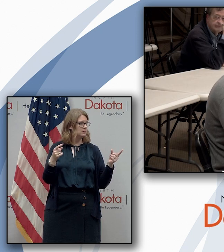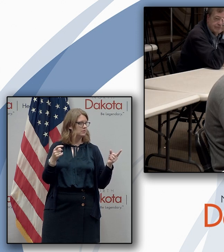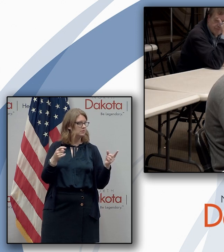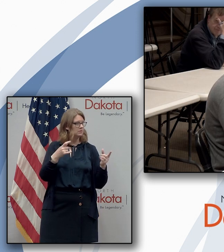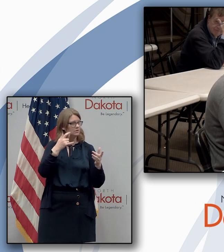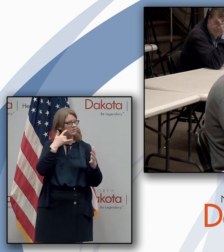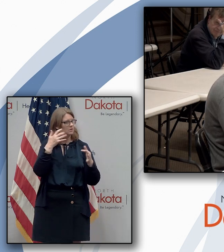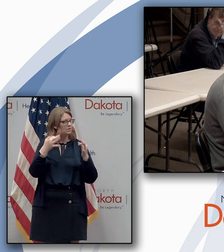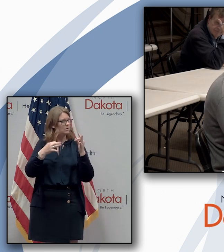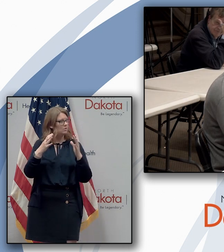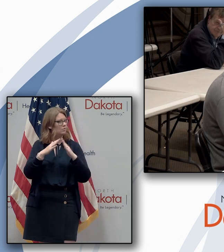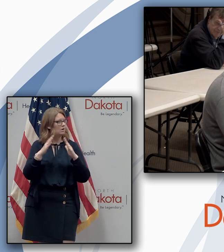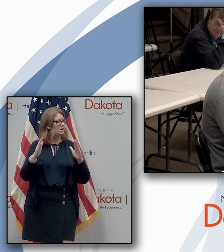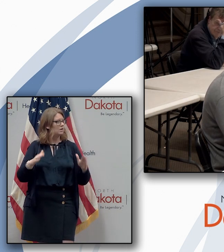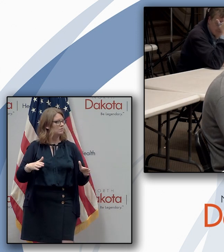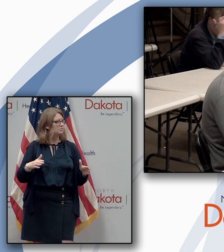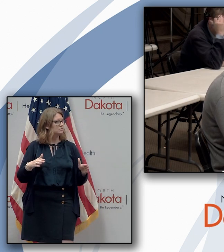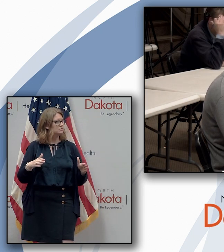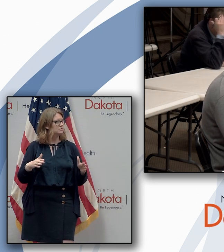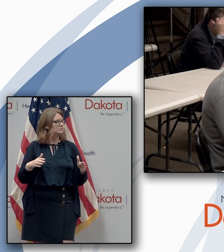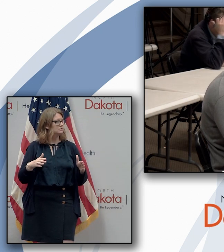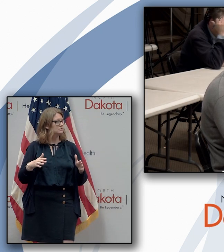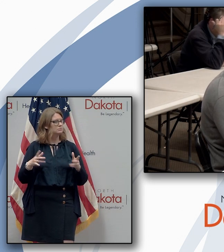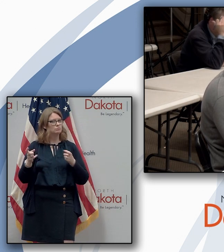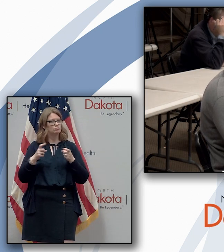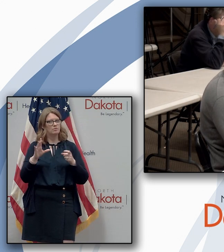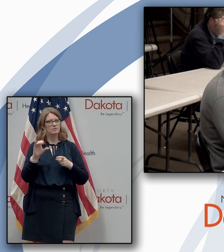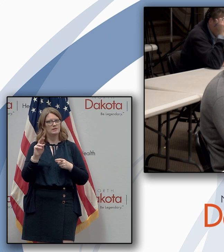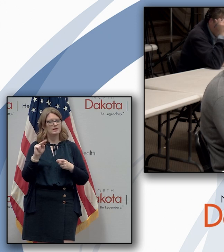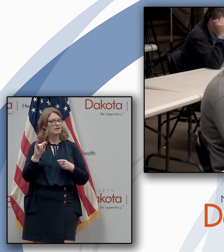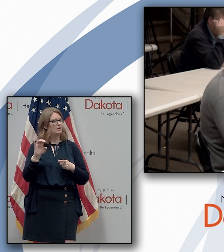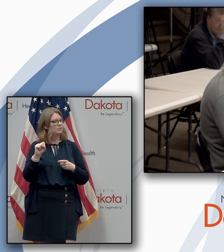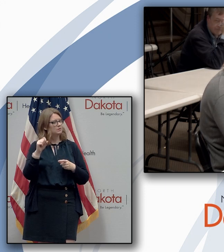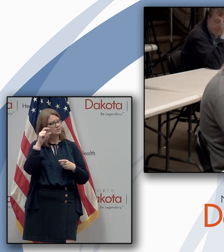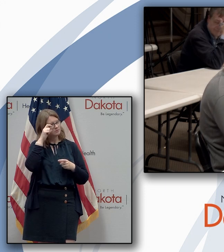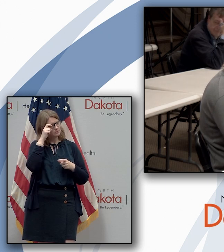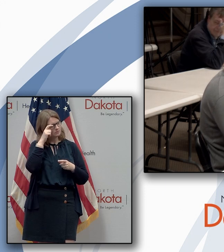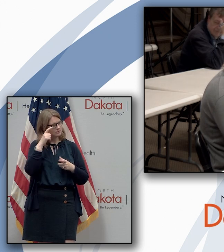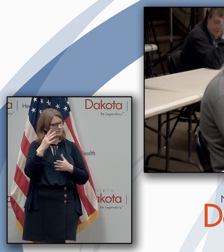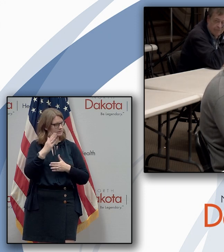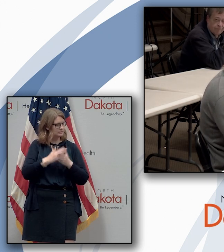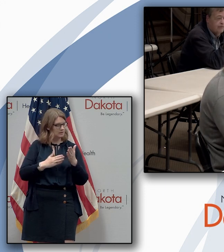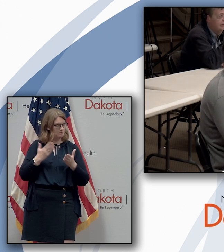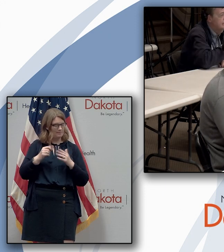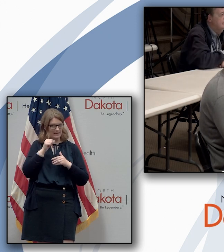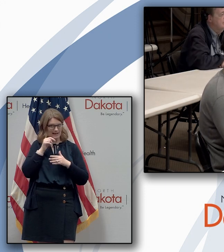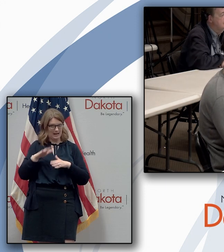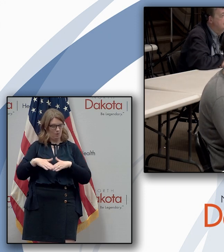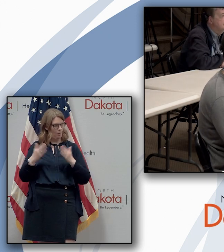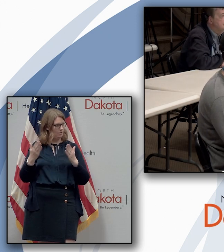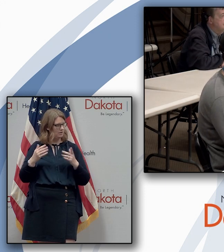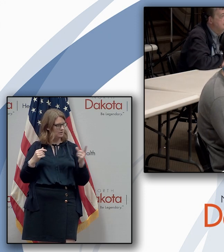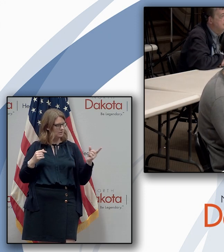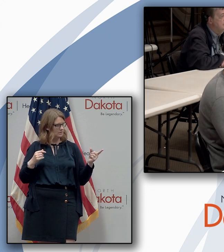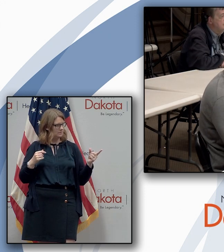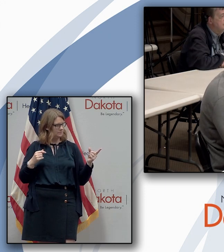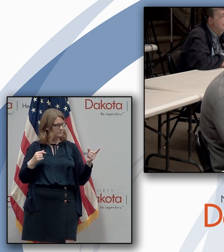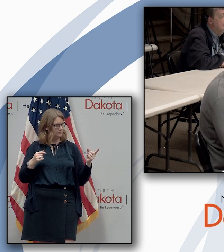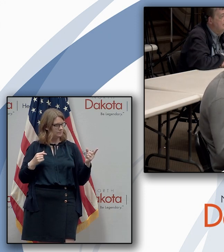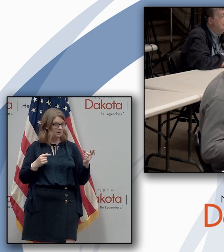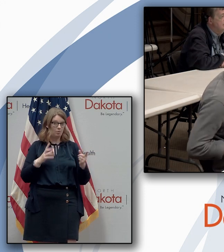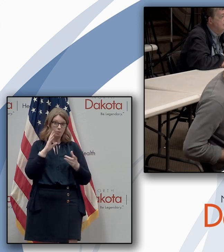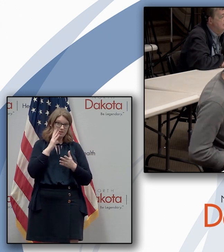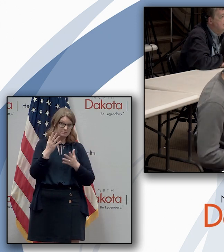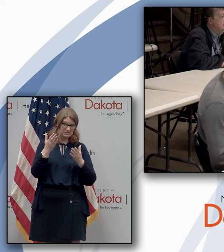courthouses are in the control of the counties, and that some of them may not open. Is there a chance that parts of the state won't have